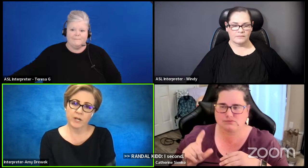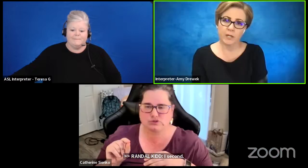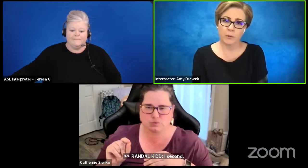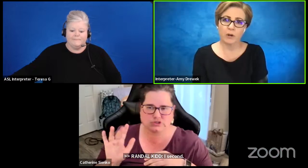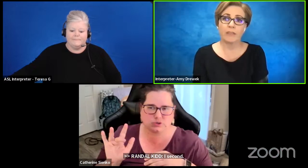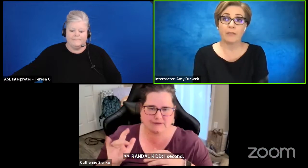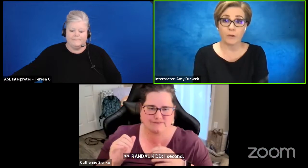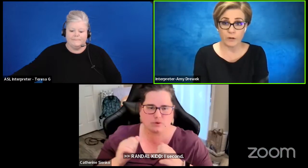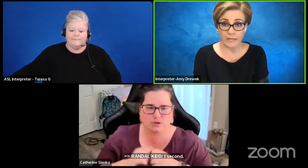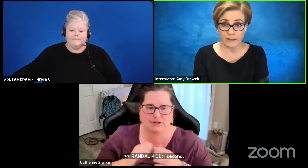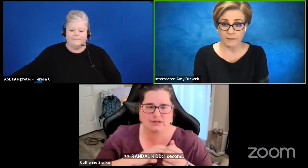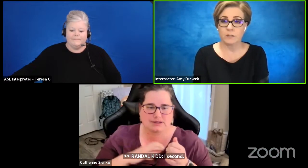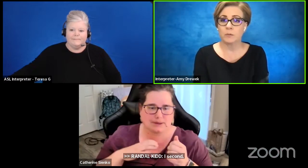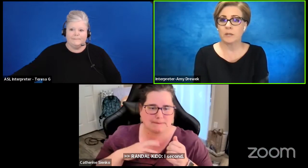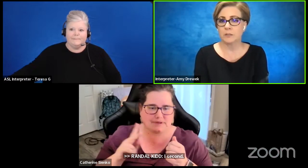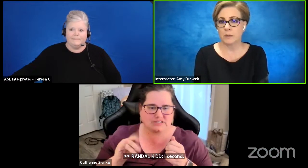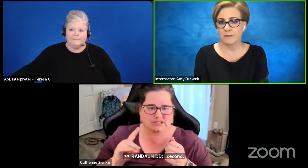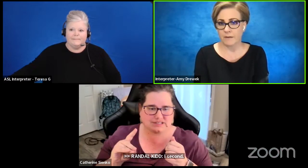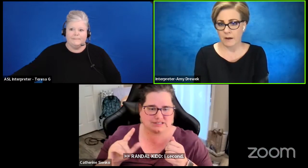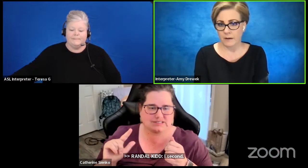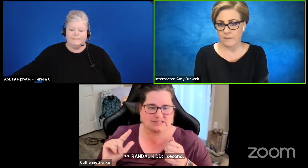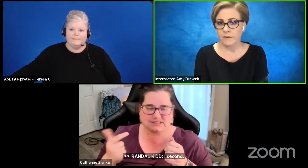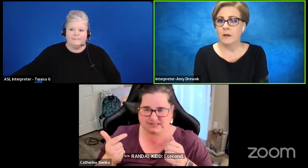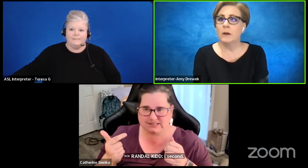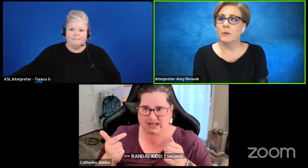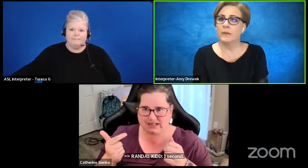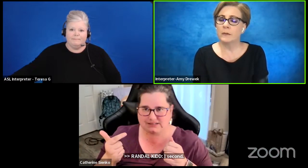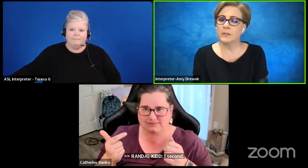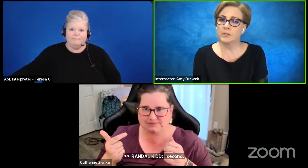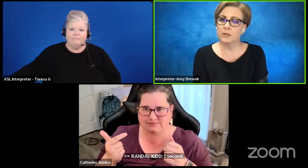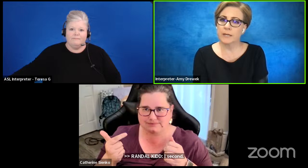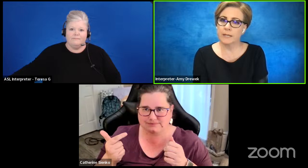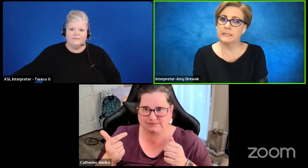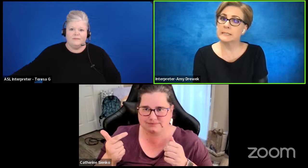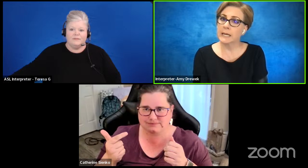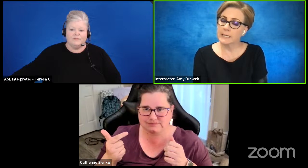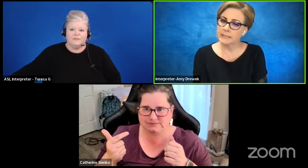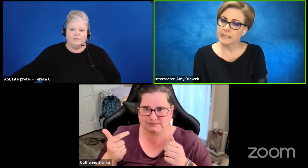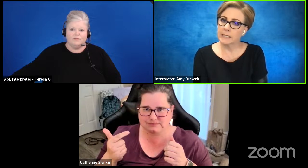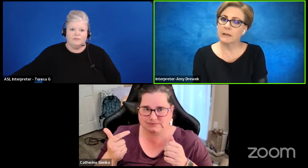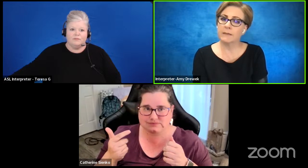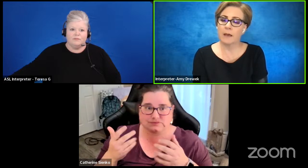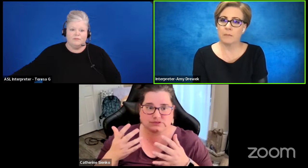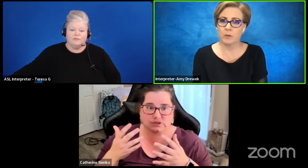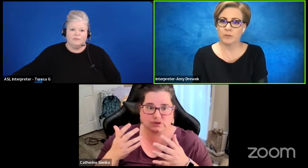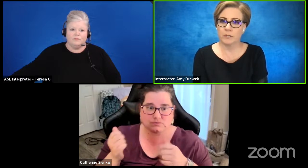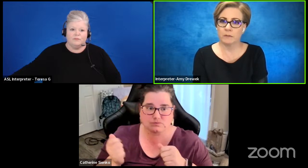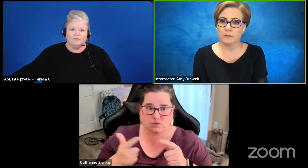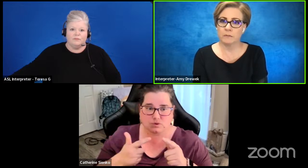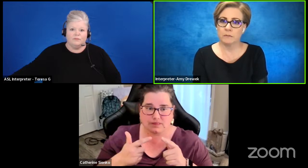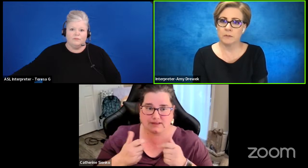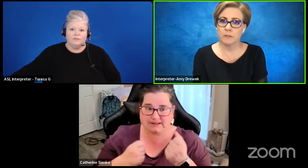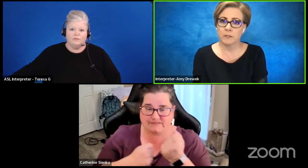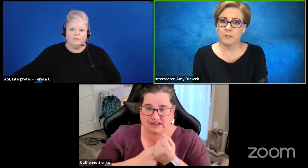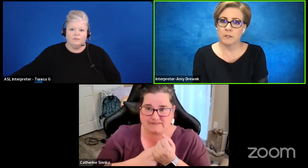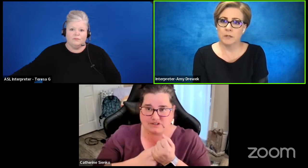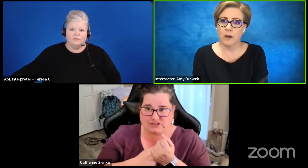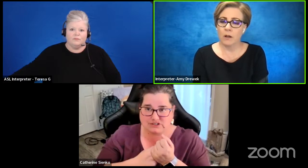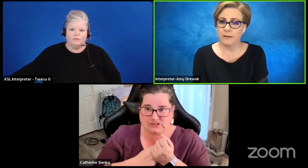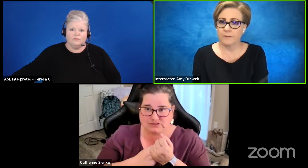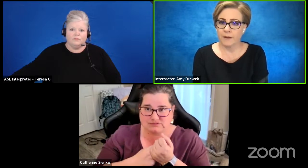position effective January 30th, 2025, with Commissioner Kidd seconding that